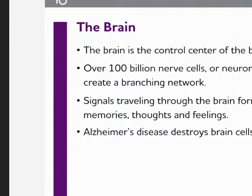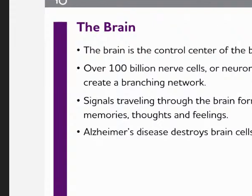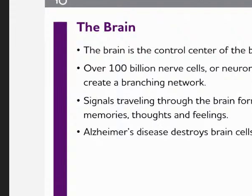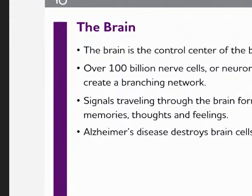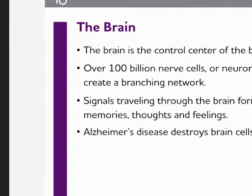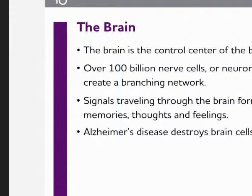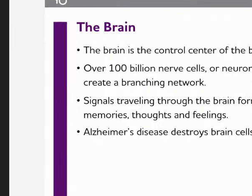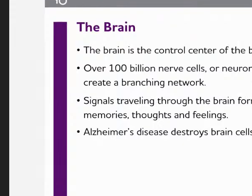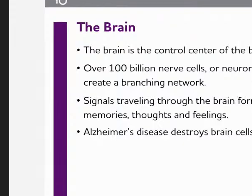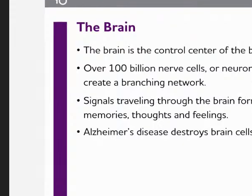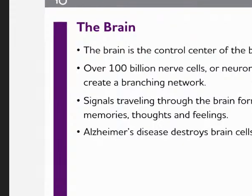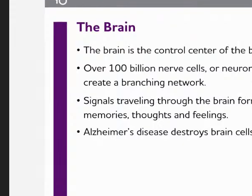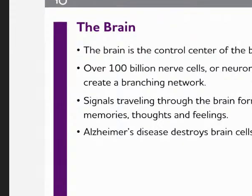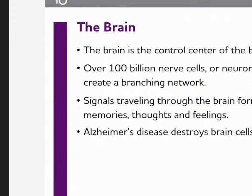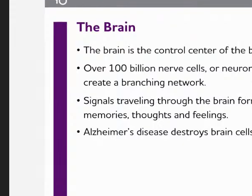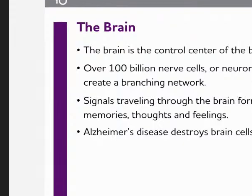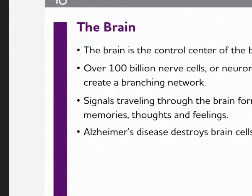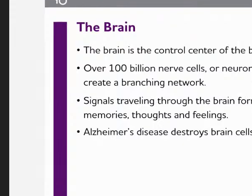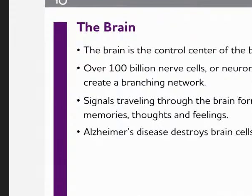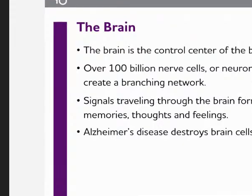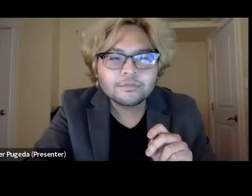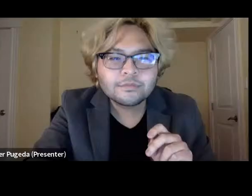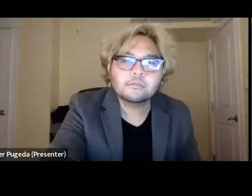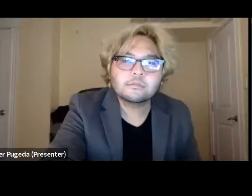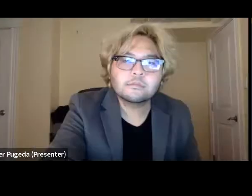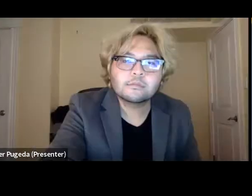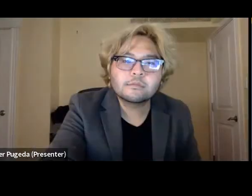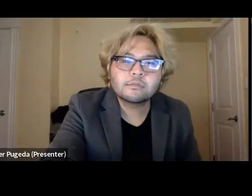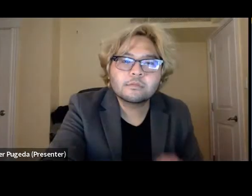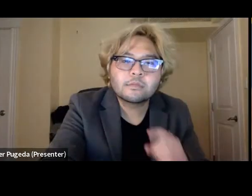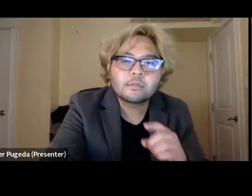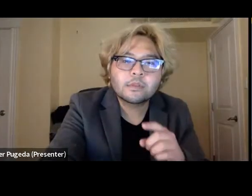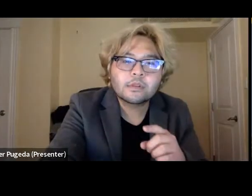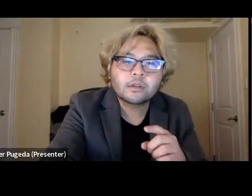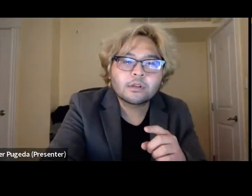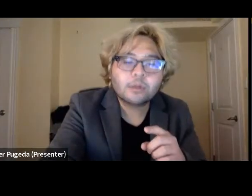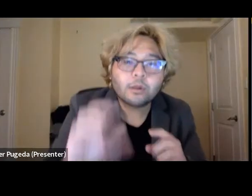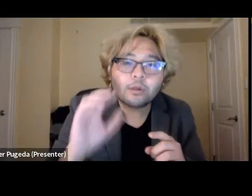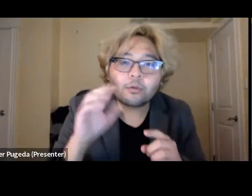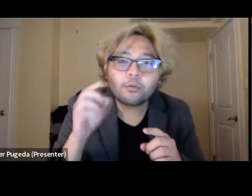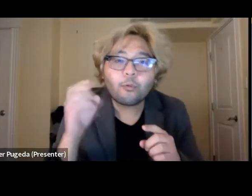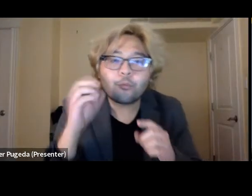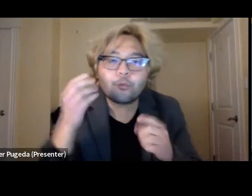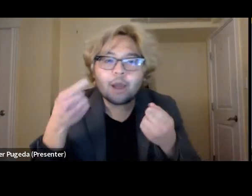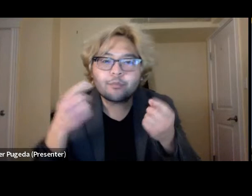Well, sorry, I didn't realize interpreter switch. Karen said, hold on just a second.